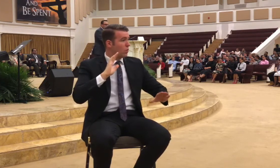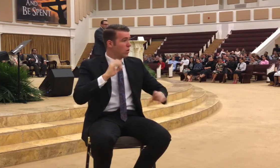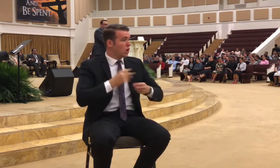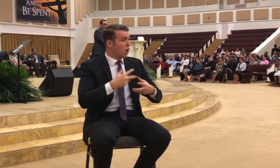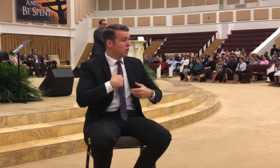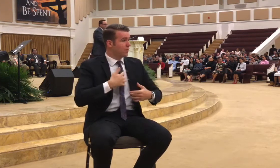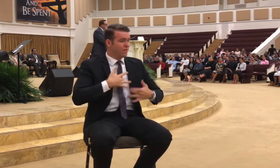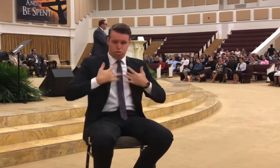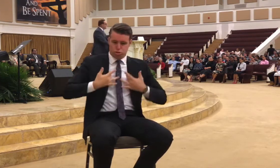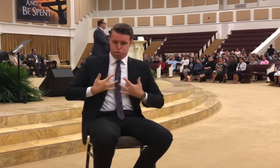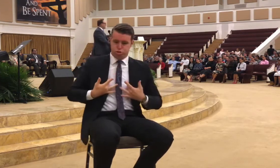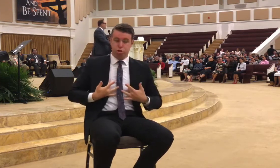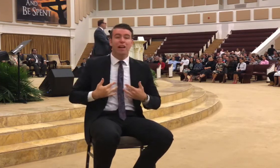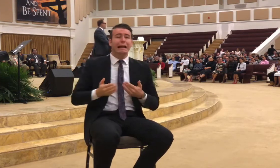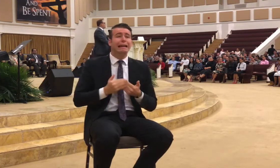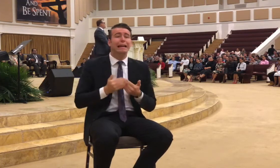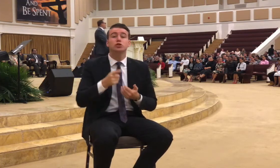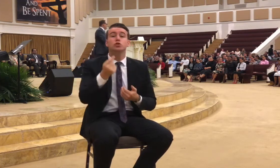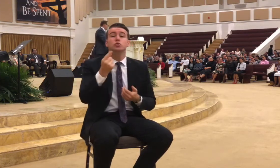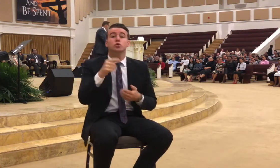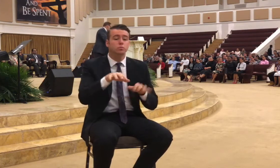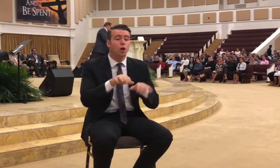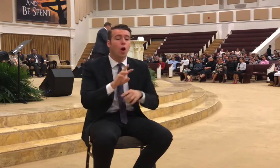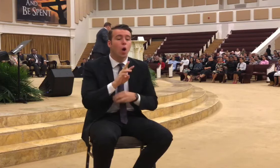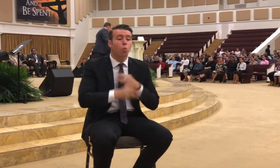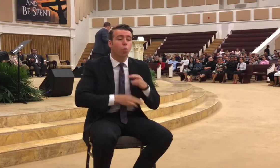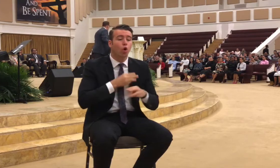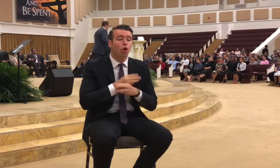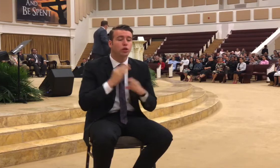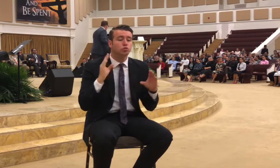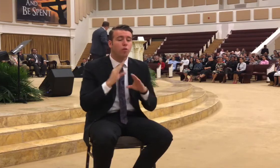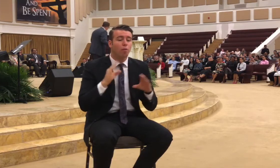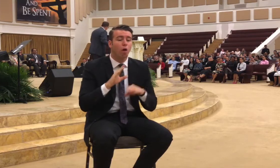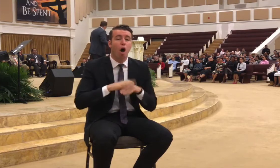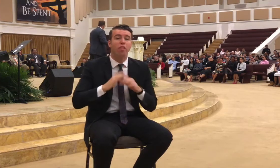online and type the world's troubles.